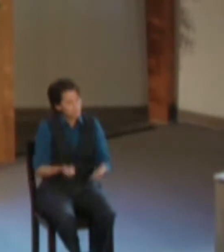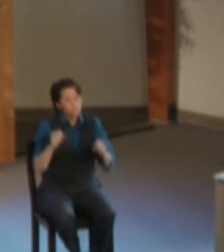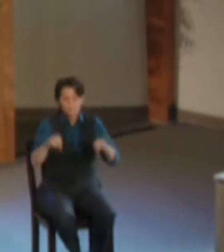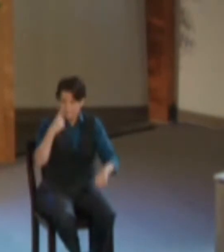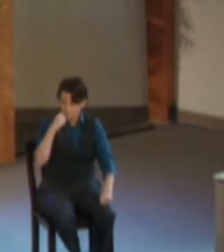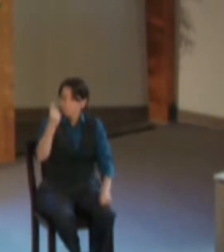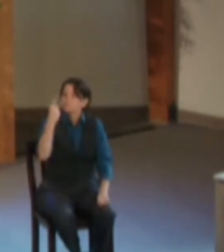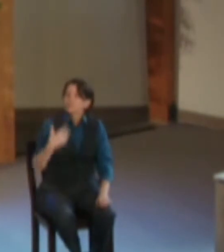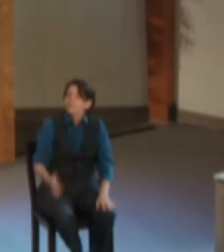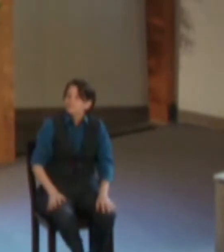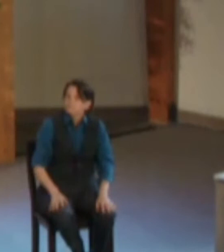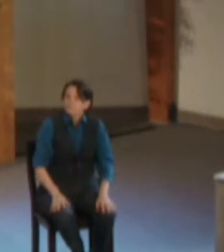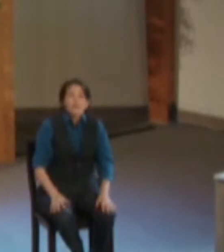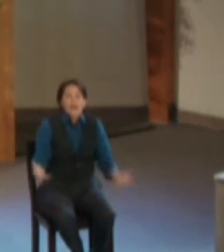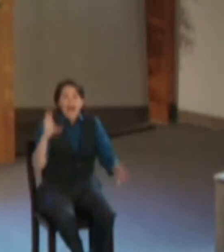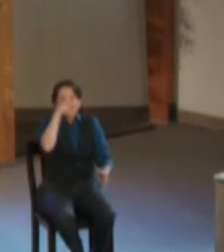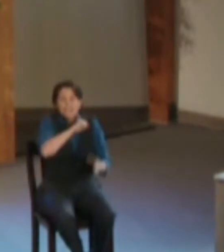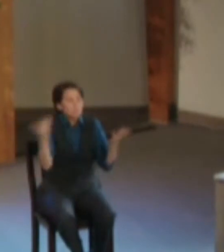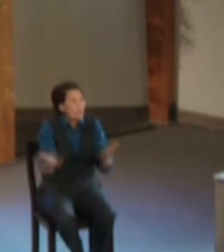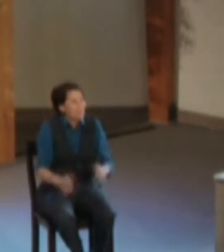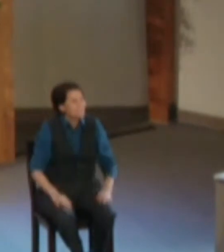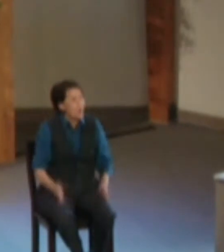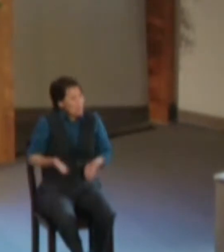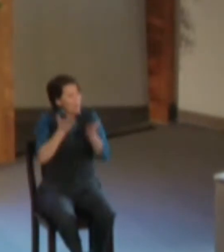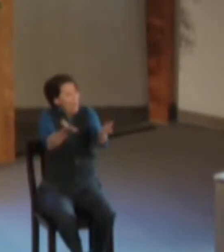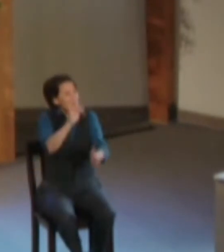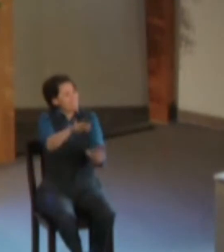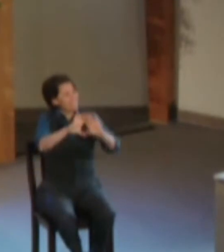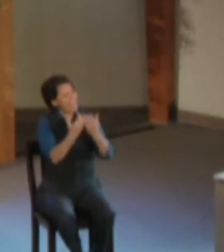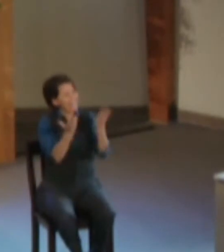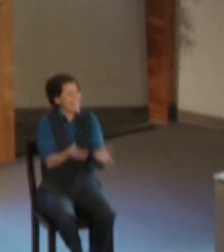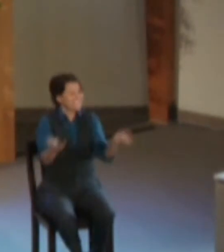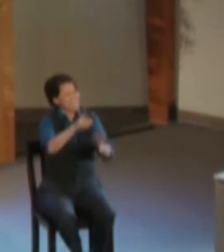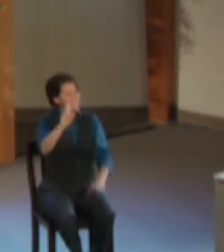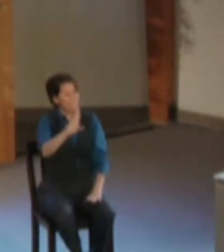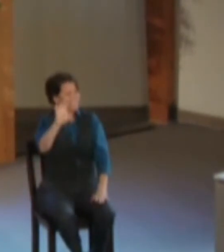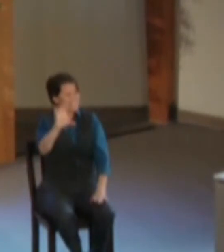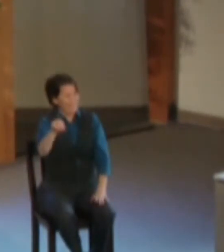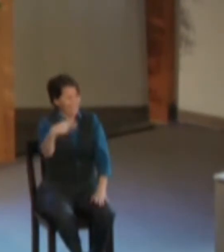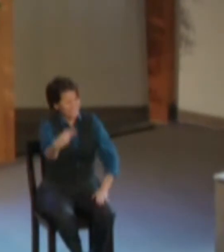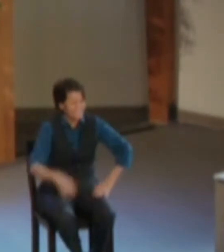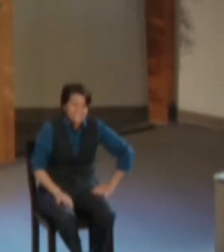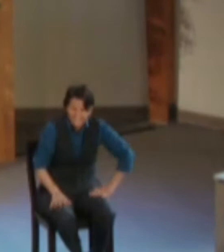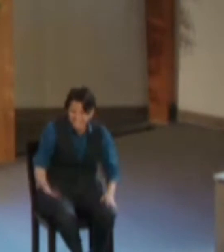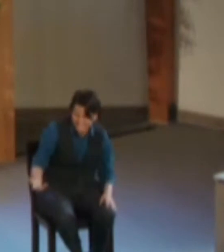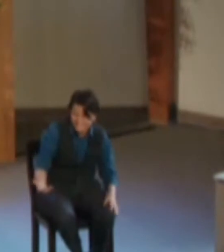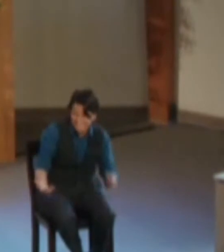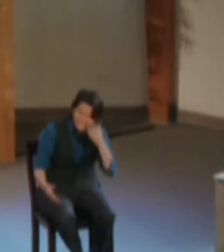give. And guess what? We're offering that class here at Unity Church of the Hills. Coincidence?